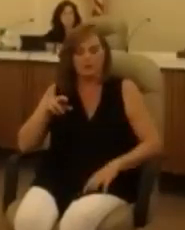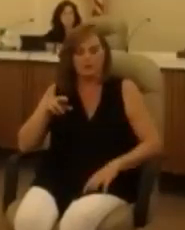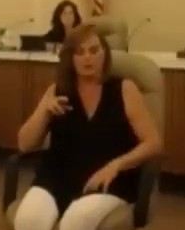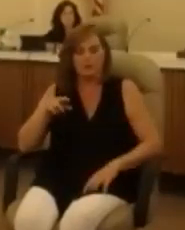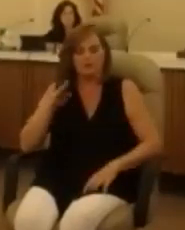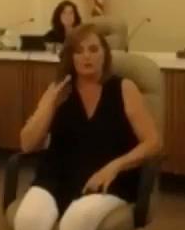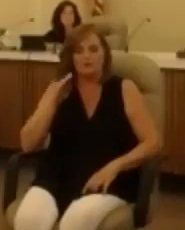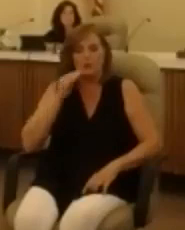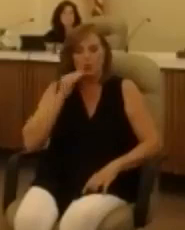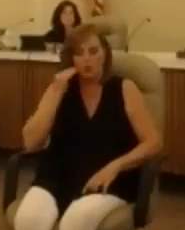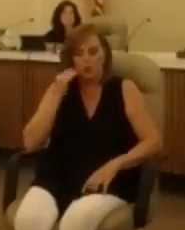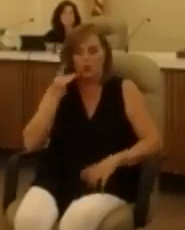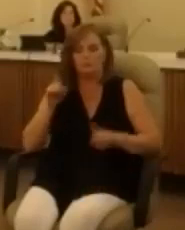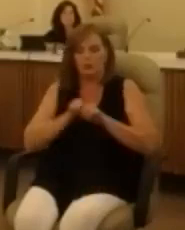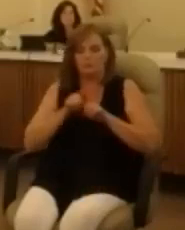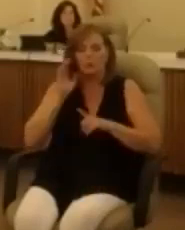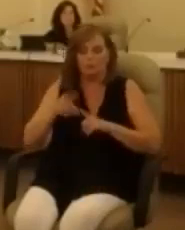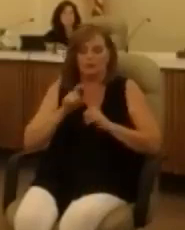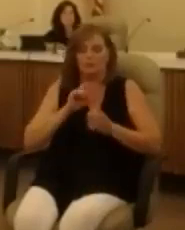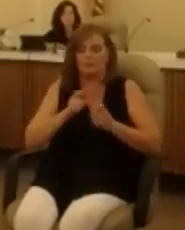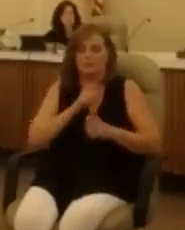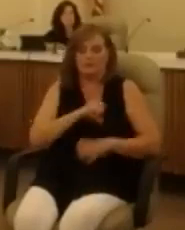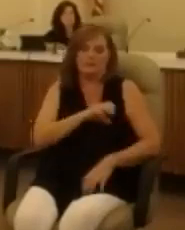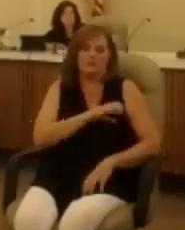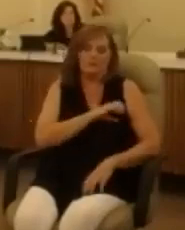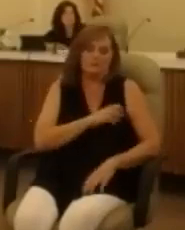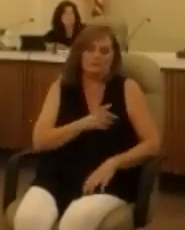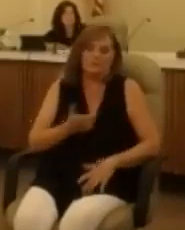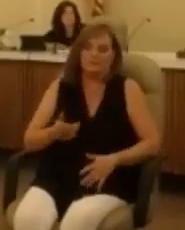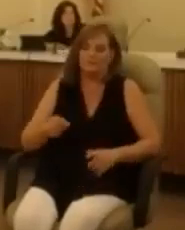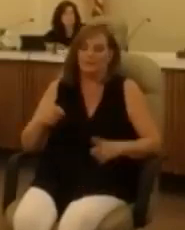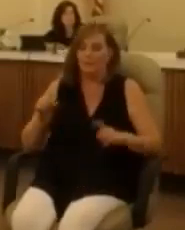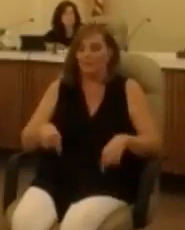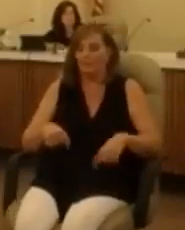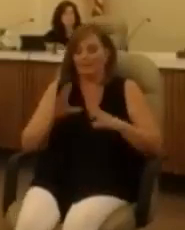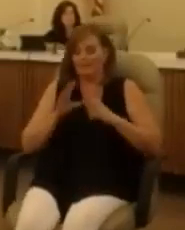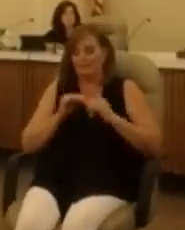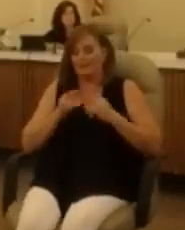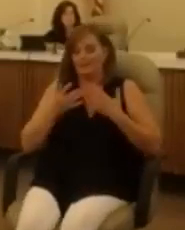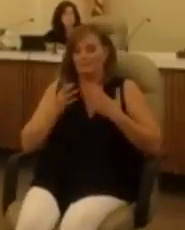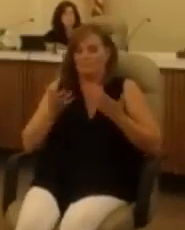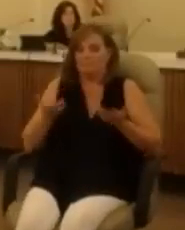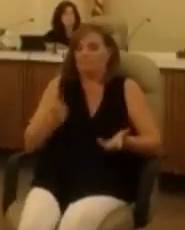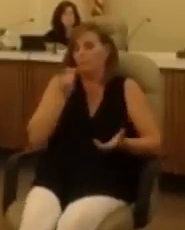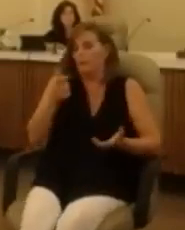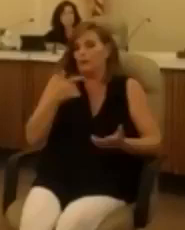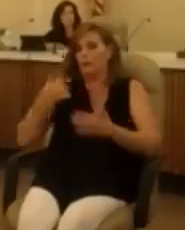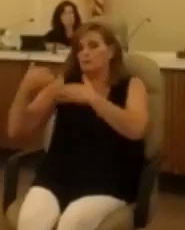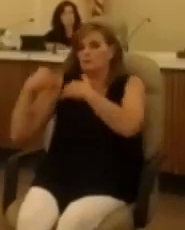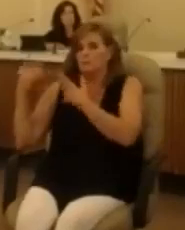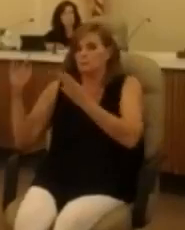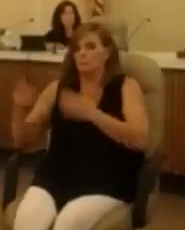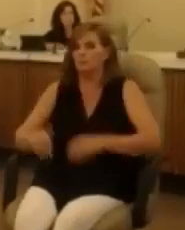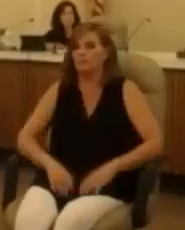characteristic. Right. Unfortunately, at this particular meeting, we're not voting on the homes.